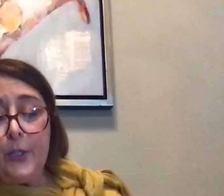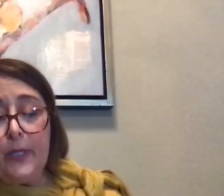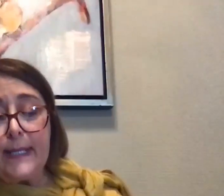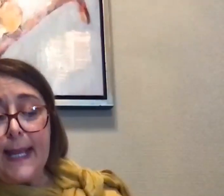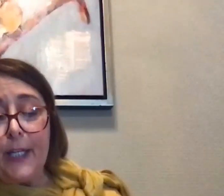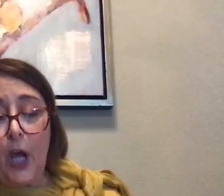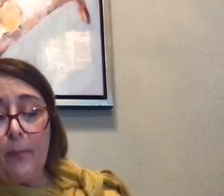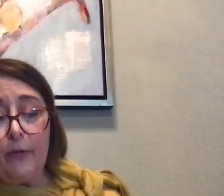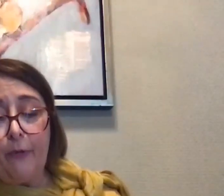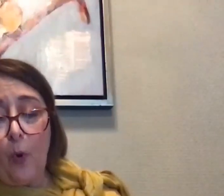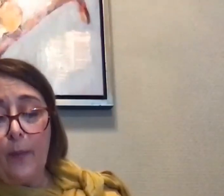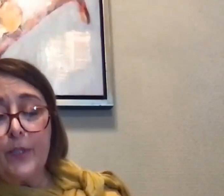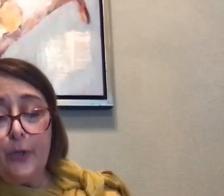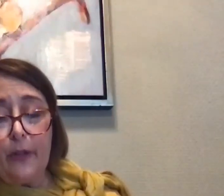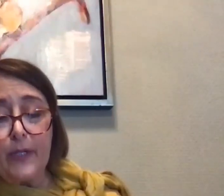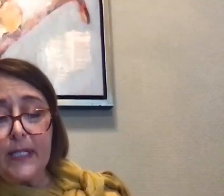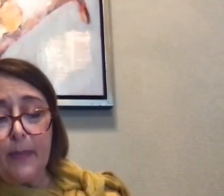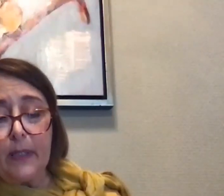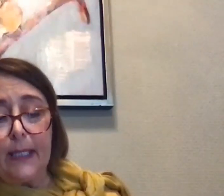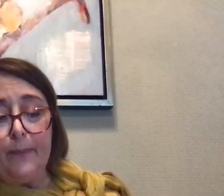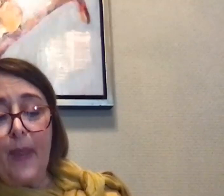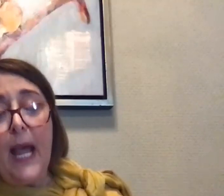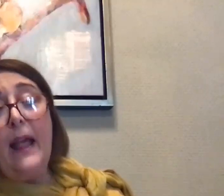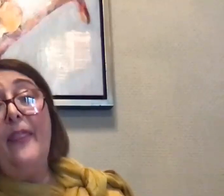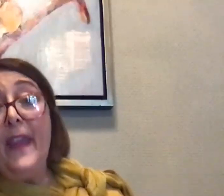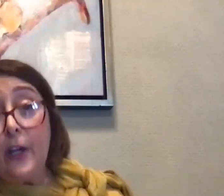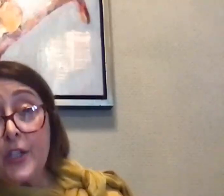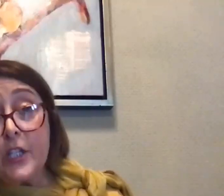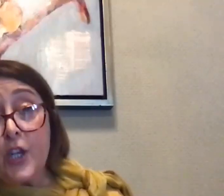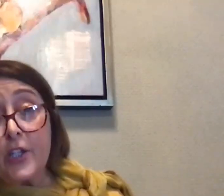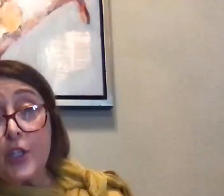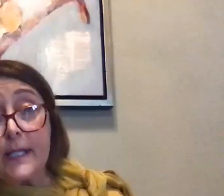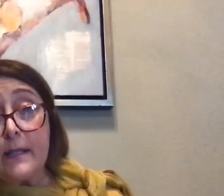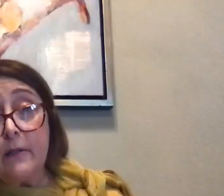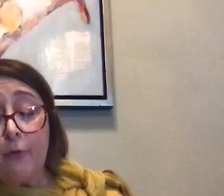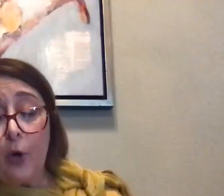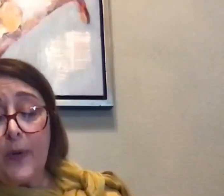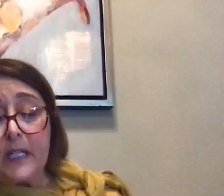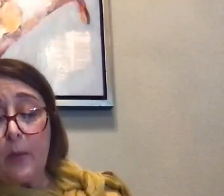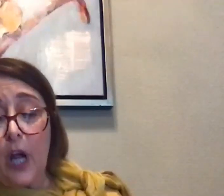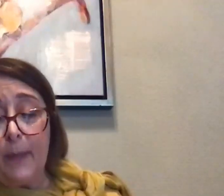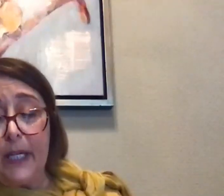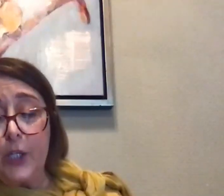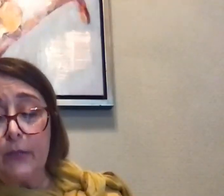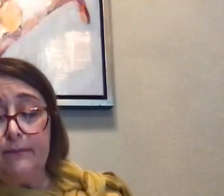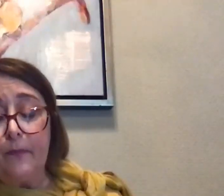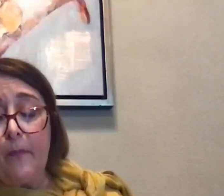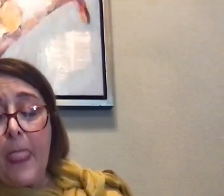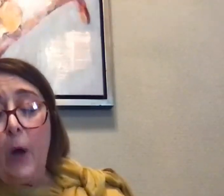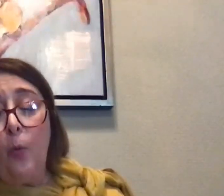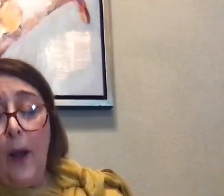what duties they cannot perform due to their disability, their suggestions for a reasonable